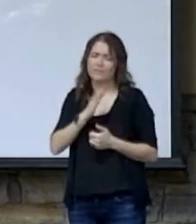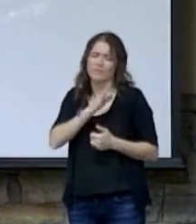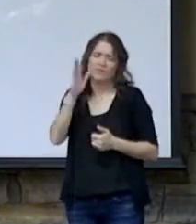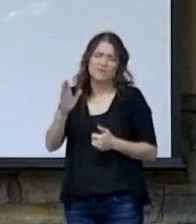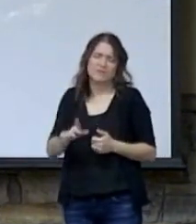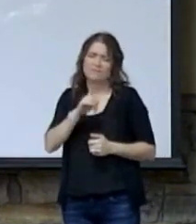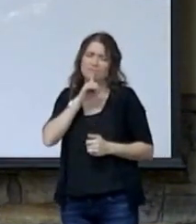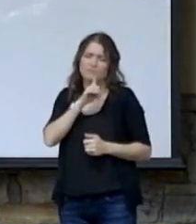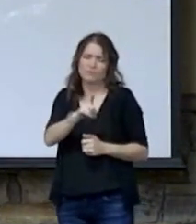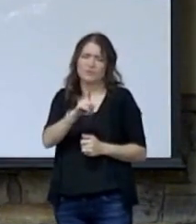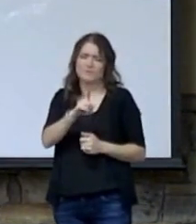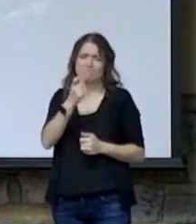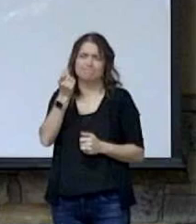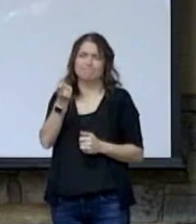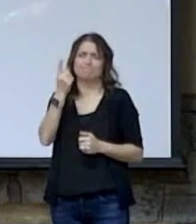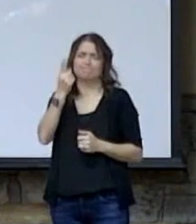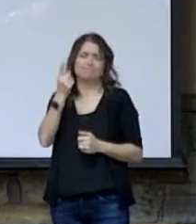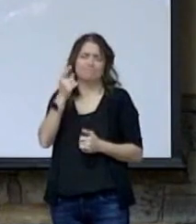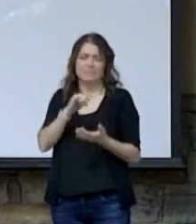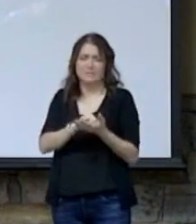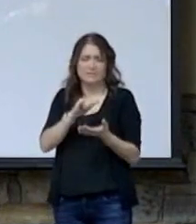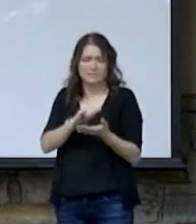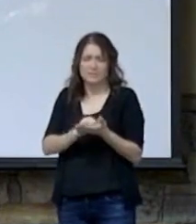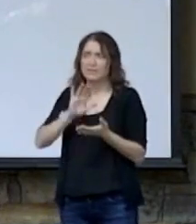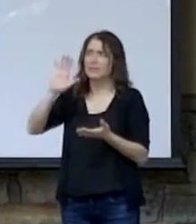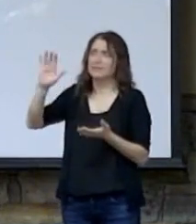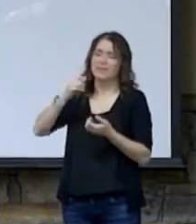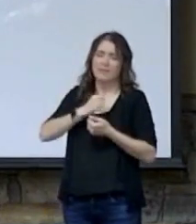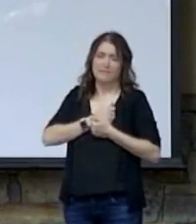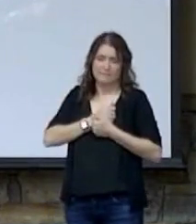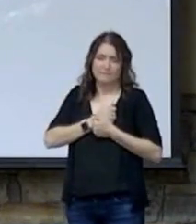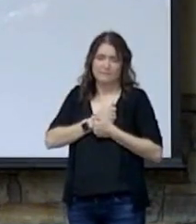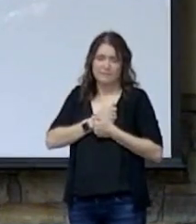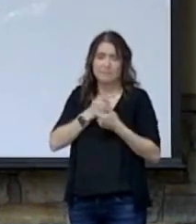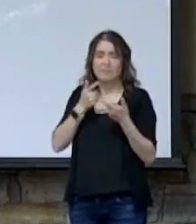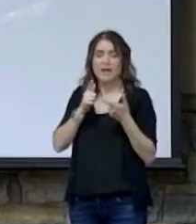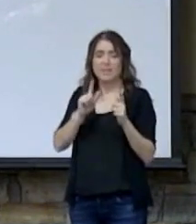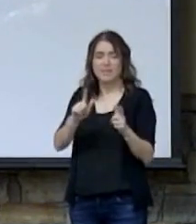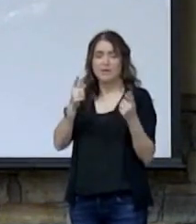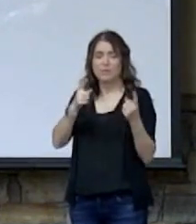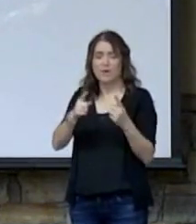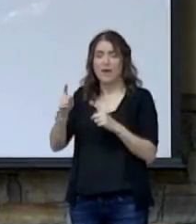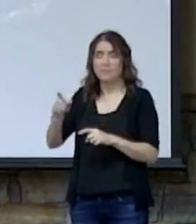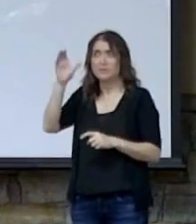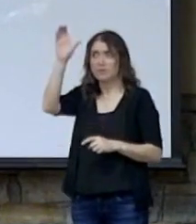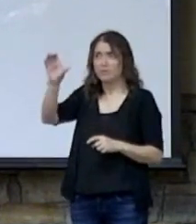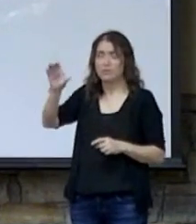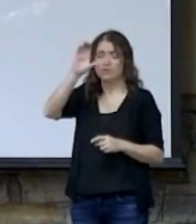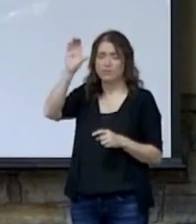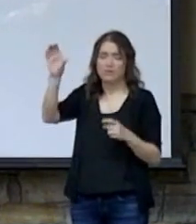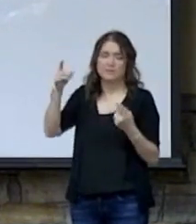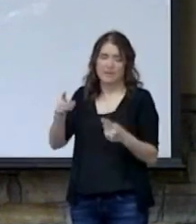love that God has for us by allowing what happened on that cross to happen.